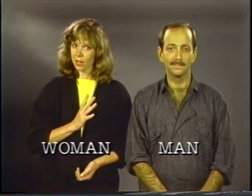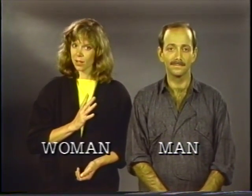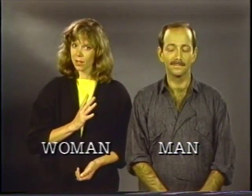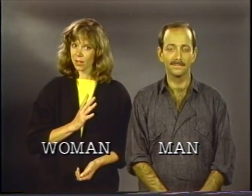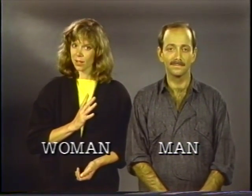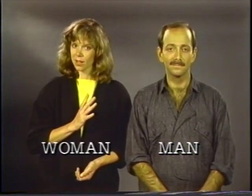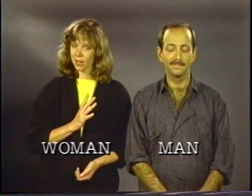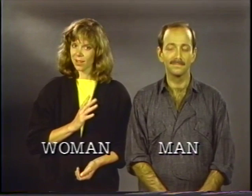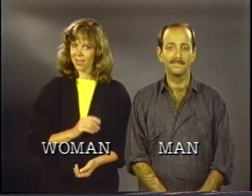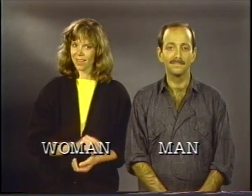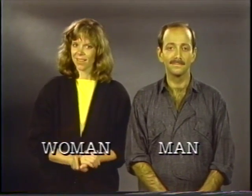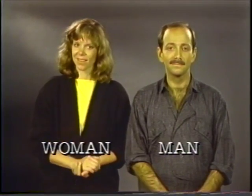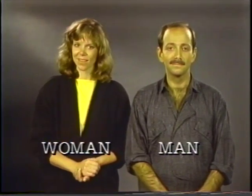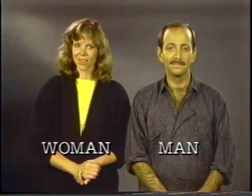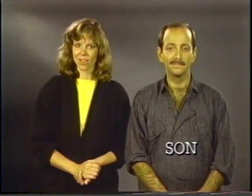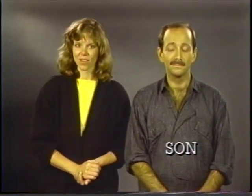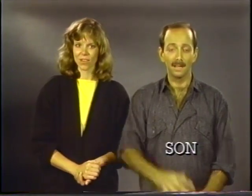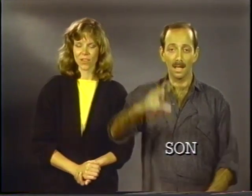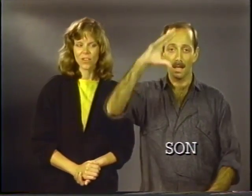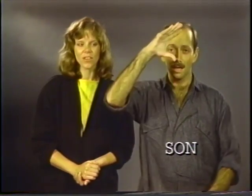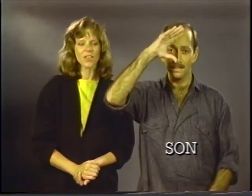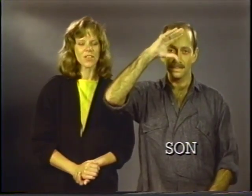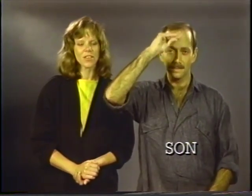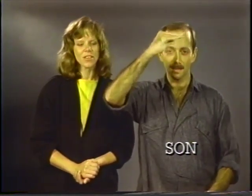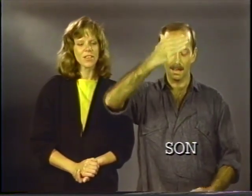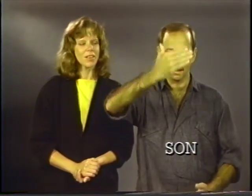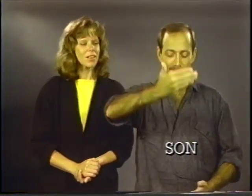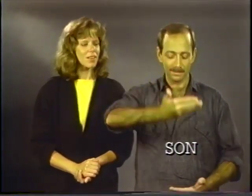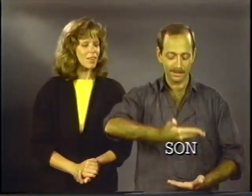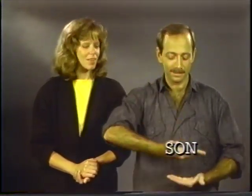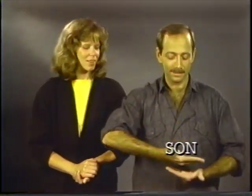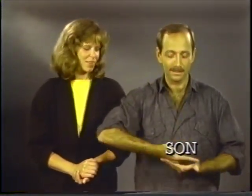dress. Son, the sign is made of boy plus baby.